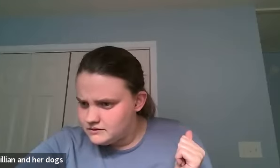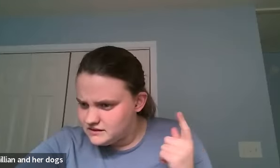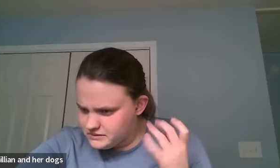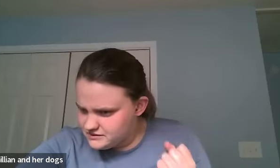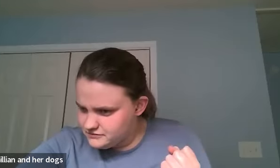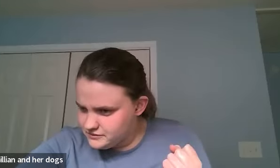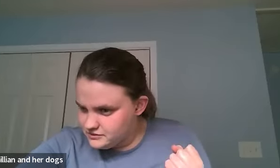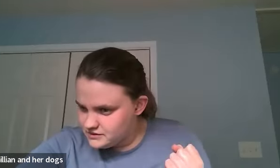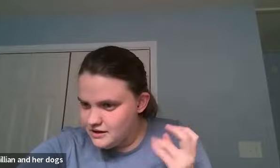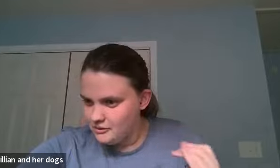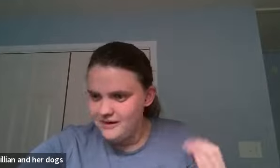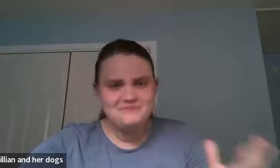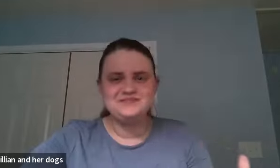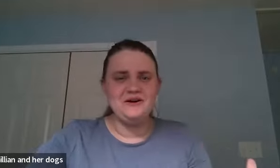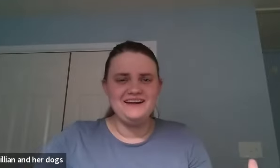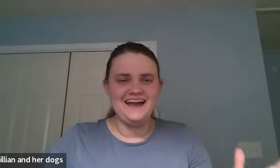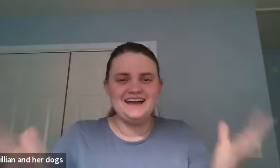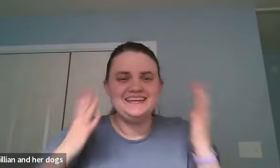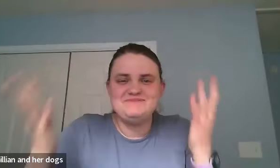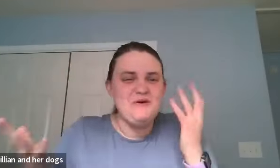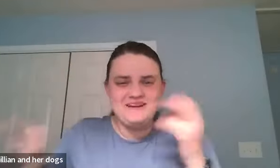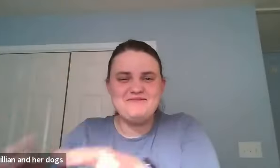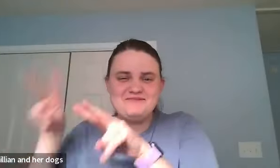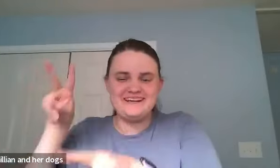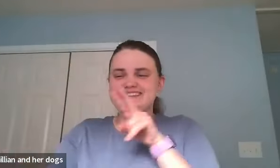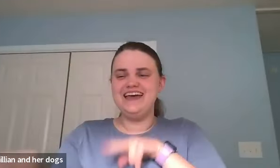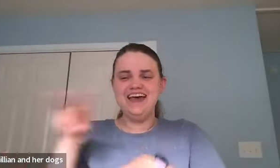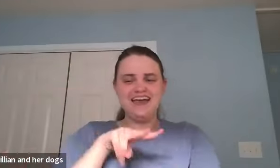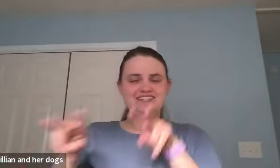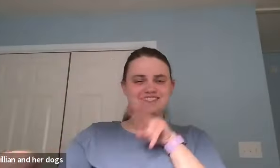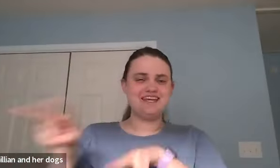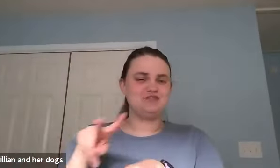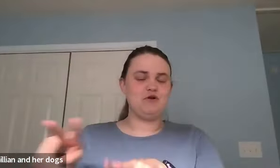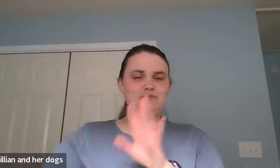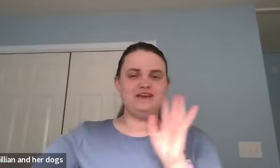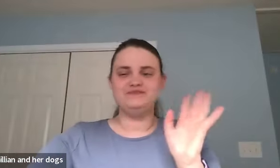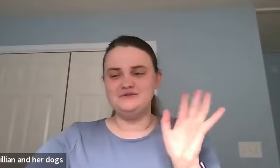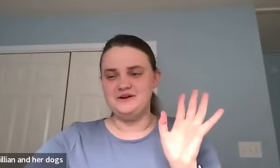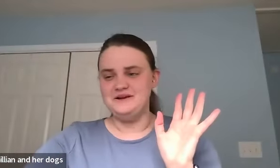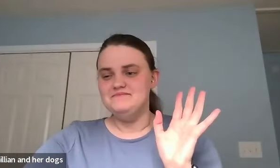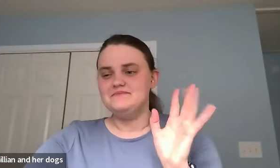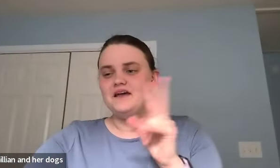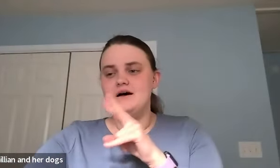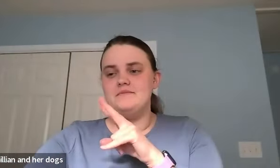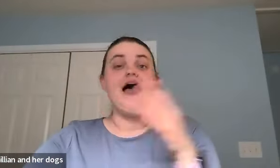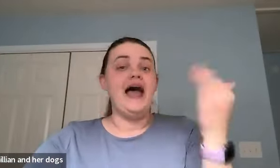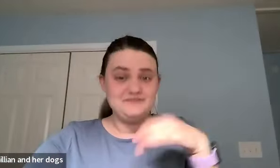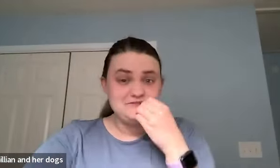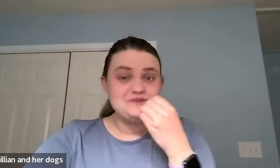did we do food? No, I'm sorry. I keep going over it because it's throwing me. I'm so sorry. I remember